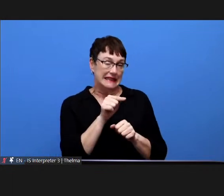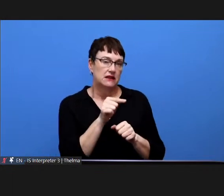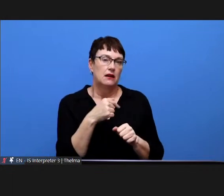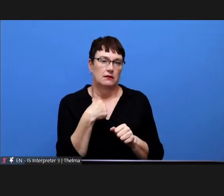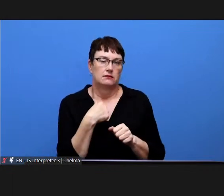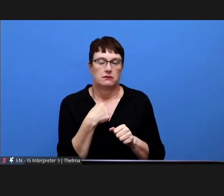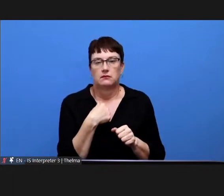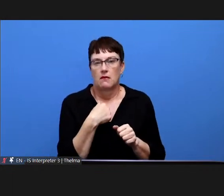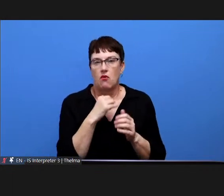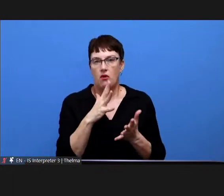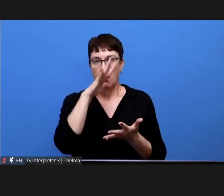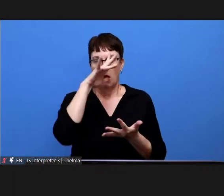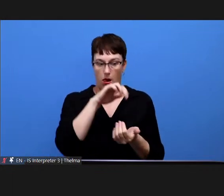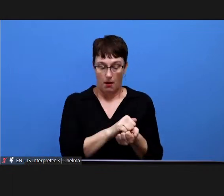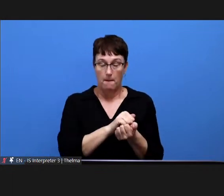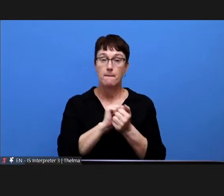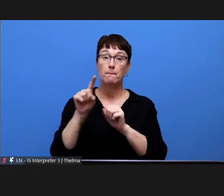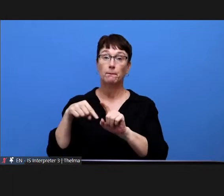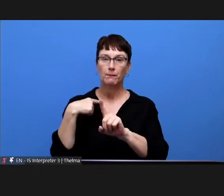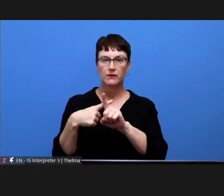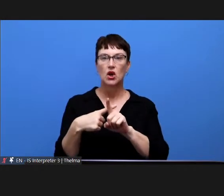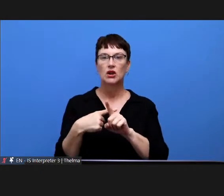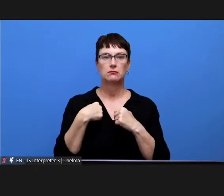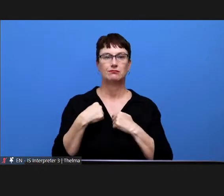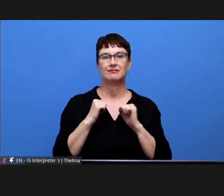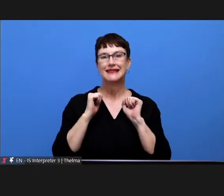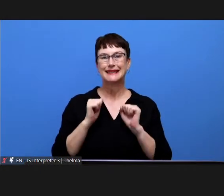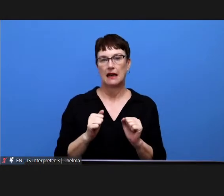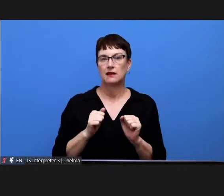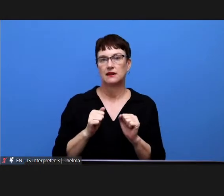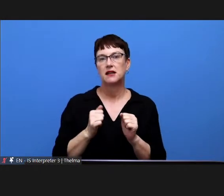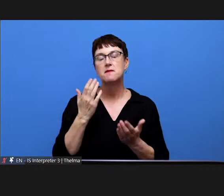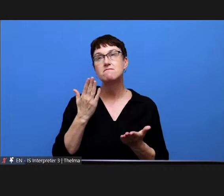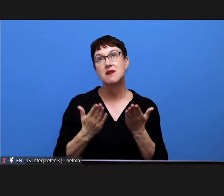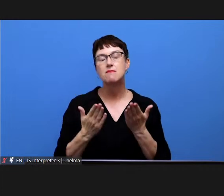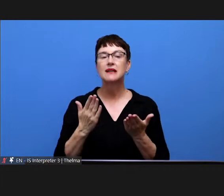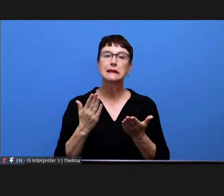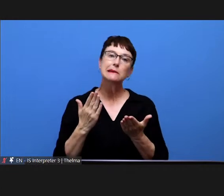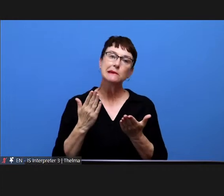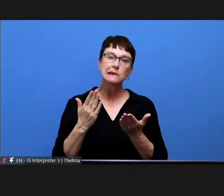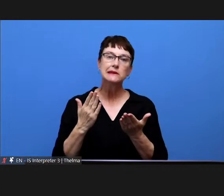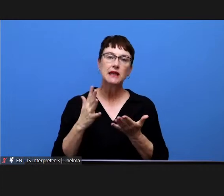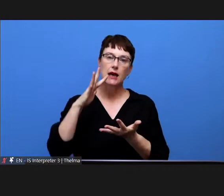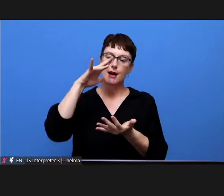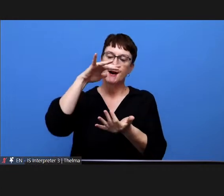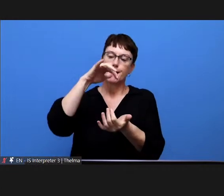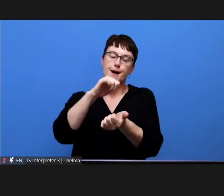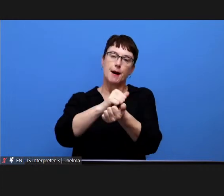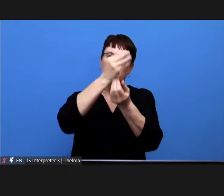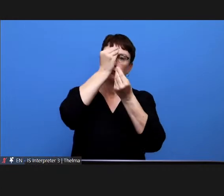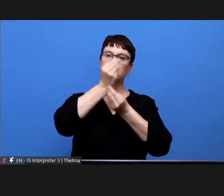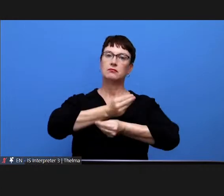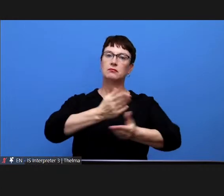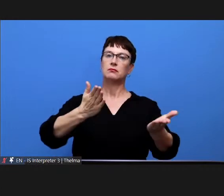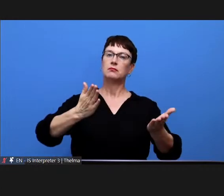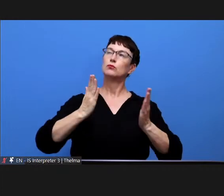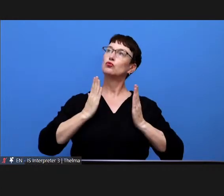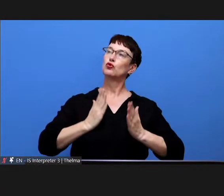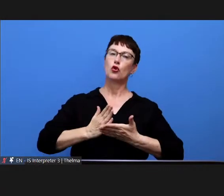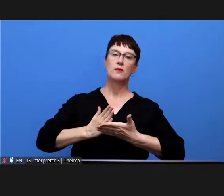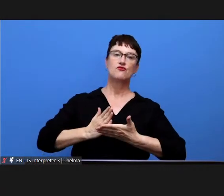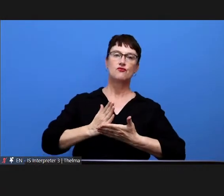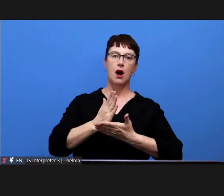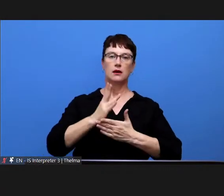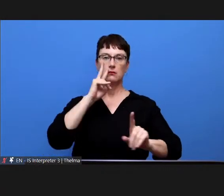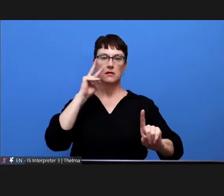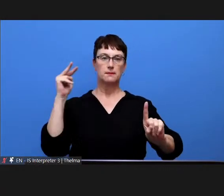VLA remain critical to the quality of the implementation of SDG, and